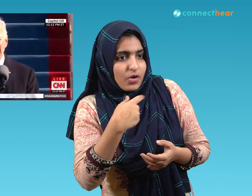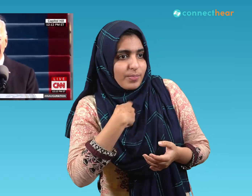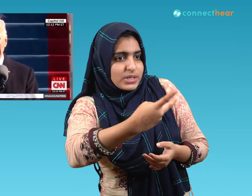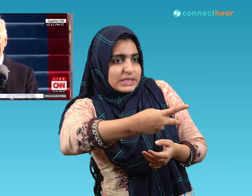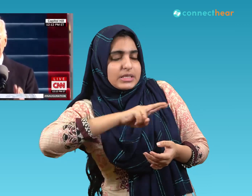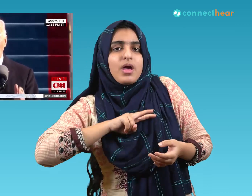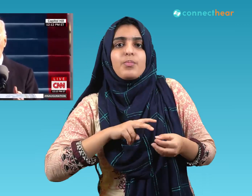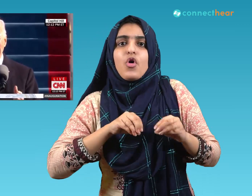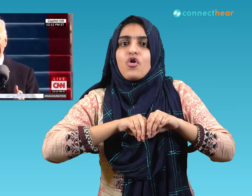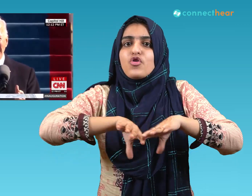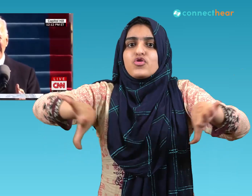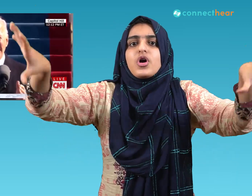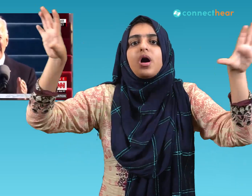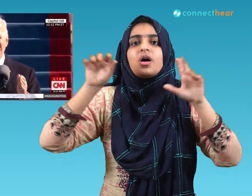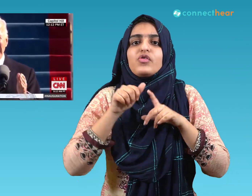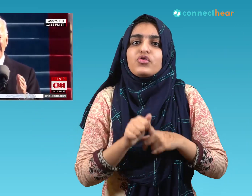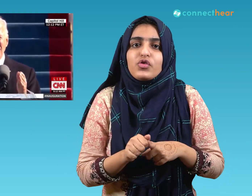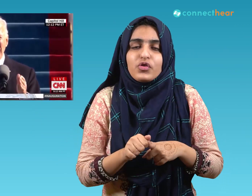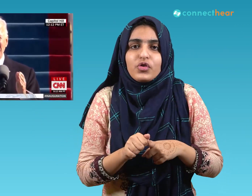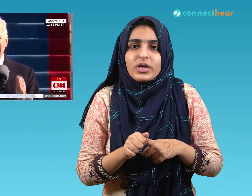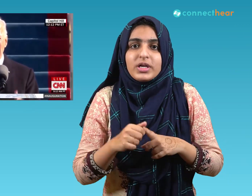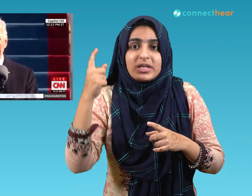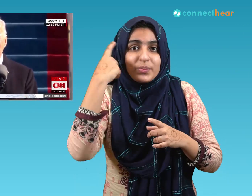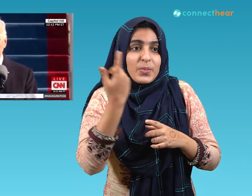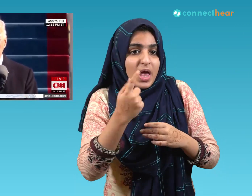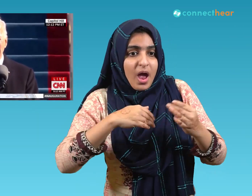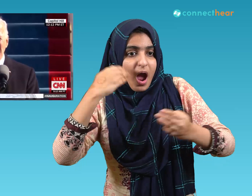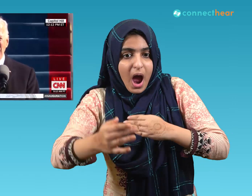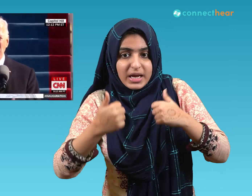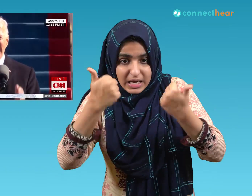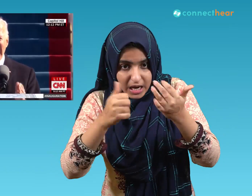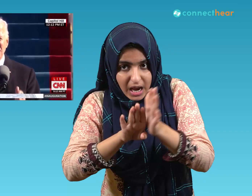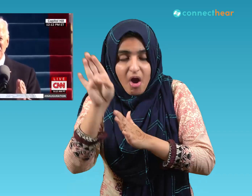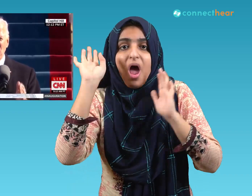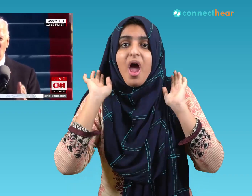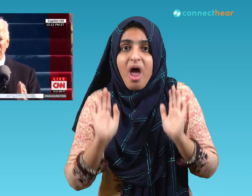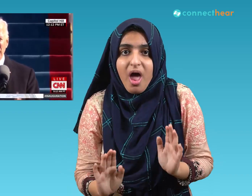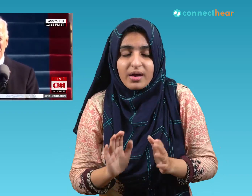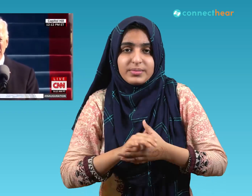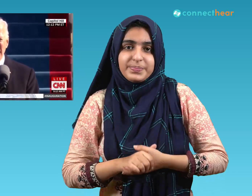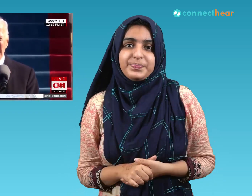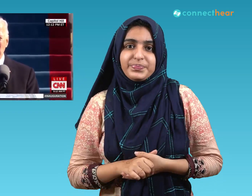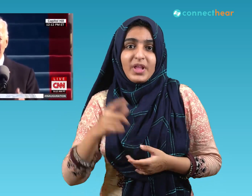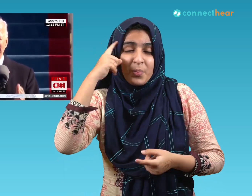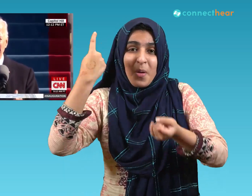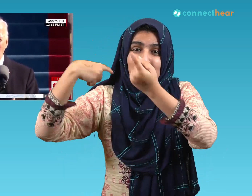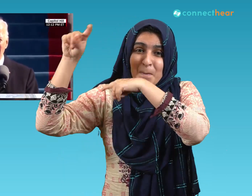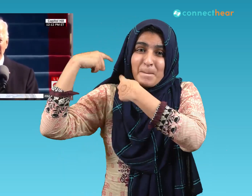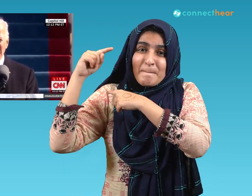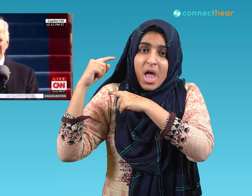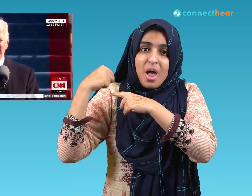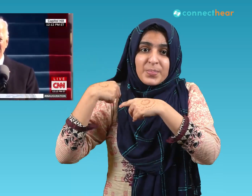us, and the story that tells ages yet to come that we answered the call of history. We met